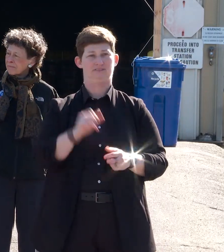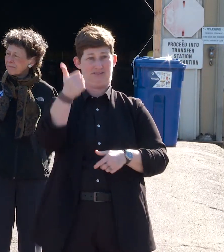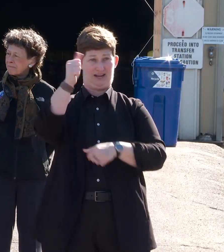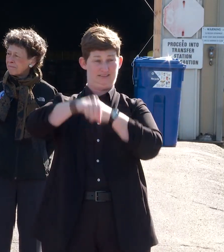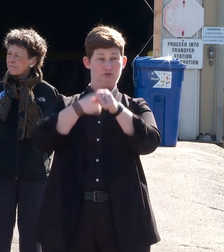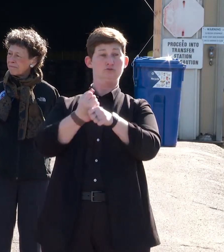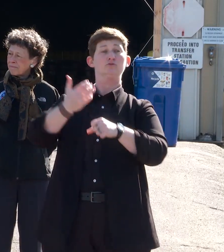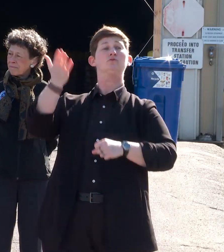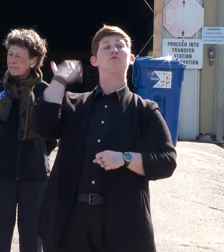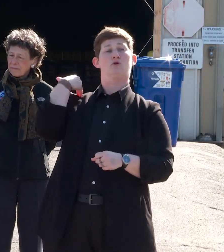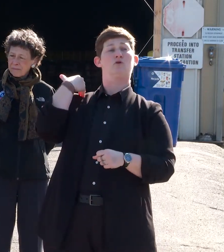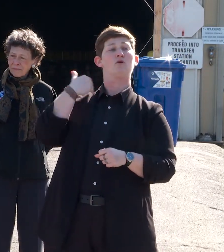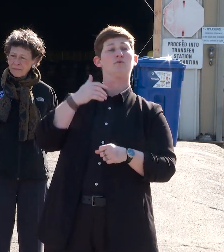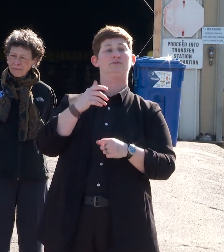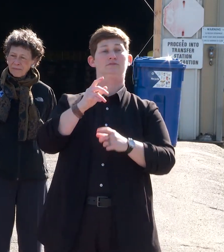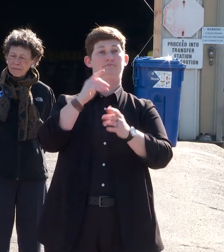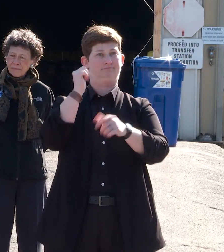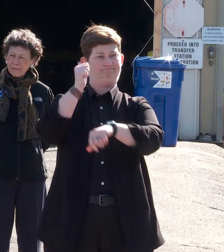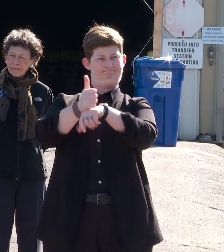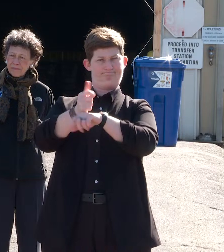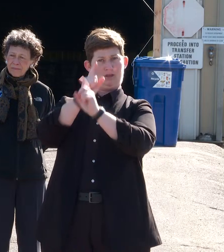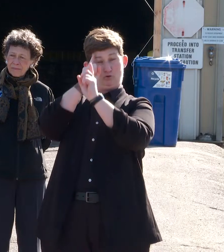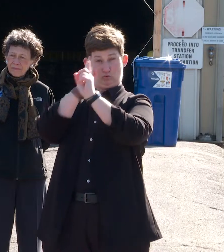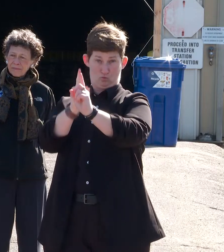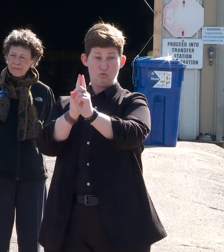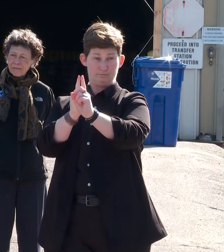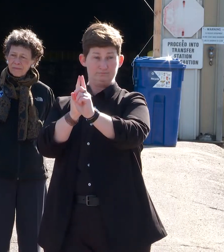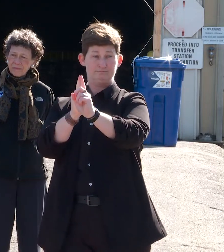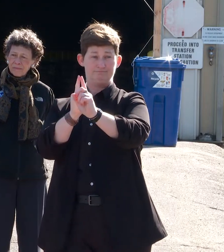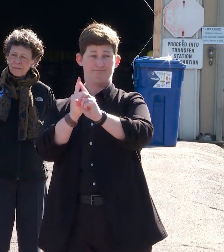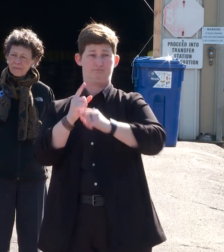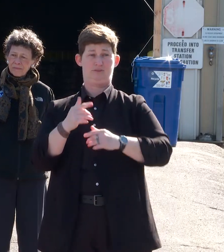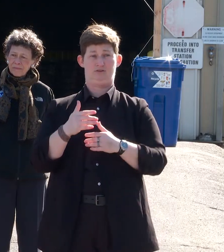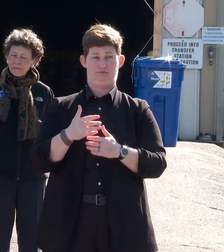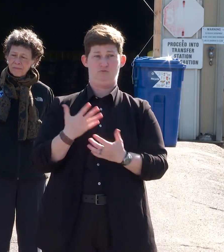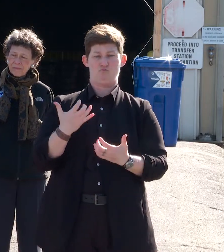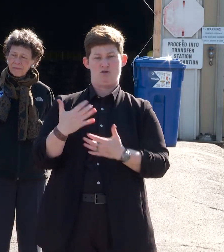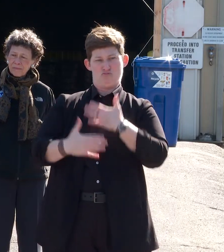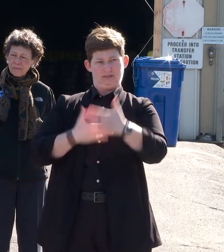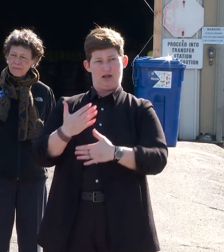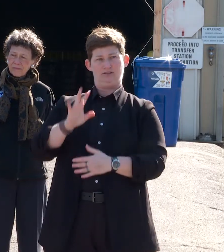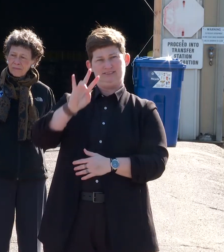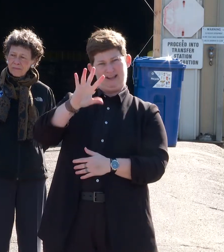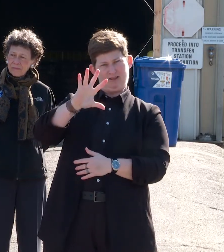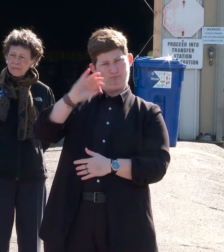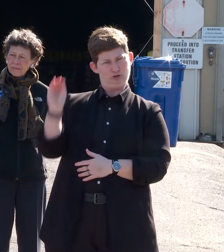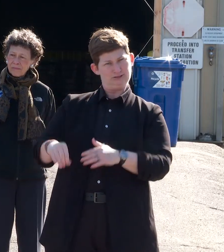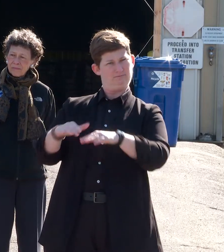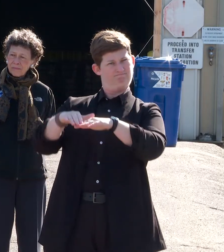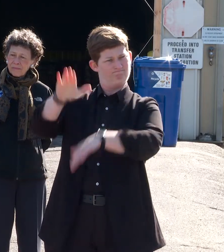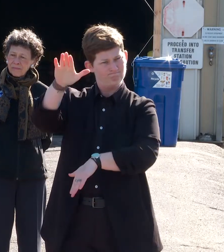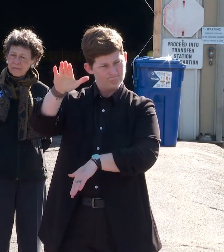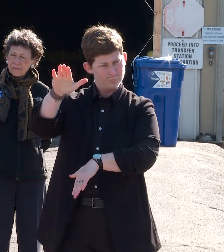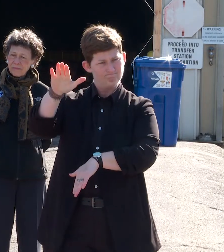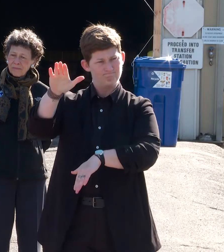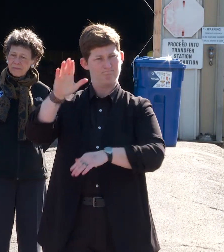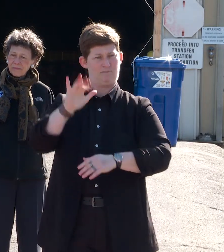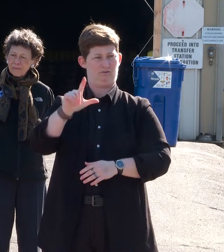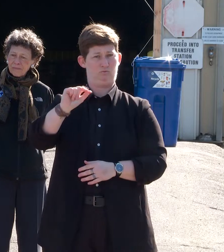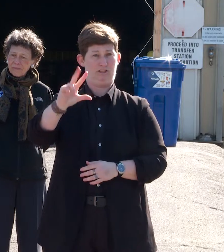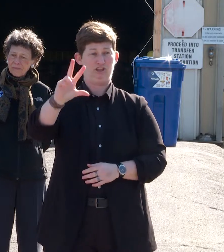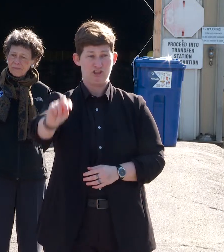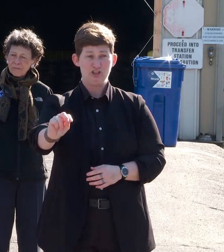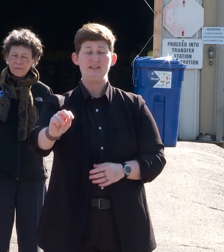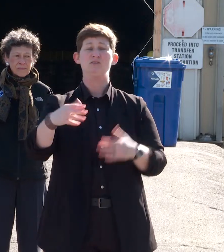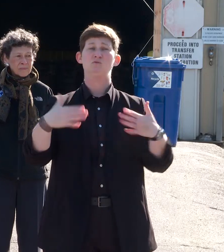for the Twin Cities metro area of achieving a recycling rate of 75% by 2030. And it's an ambitious and really